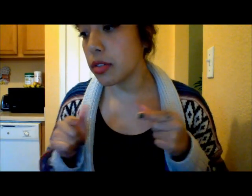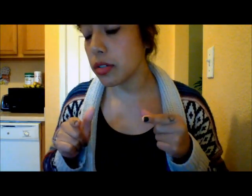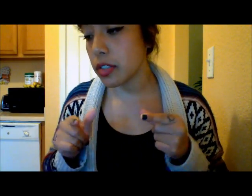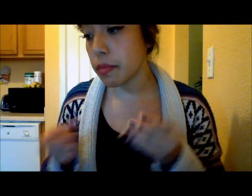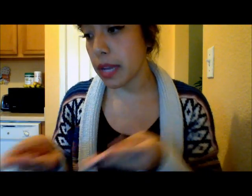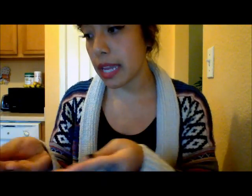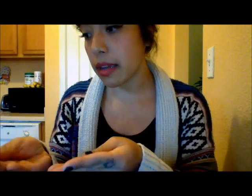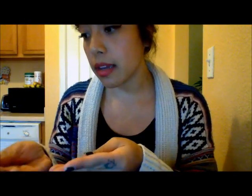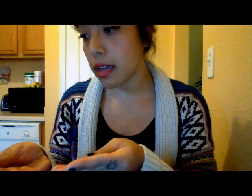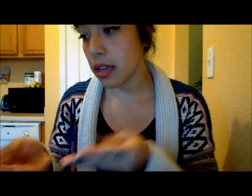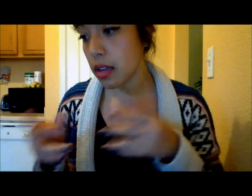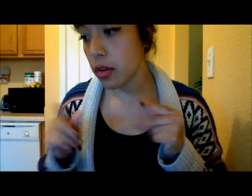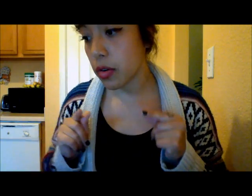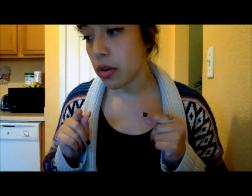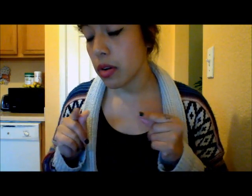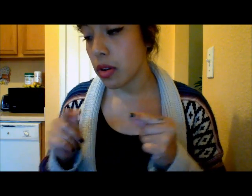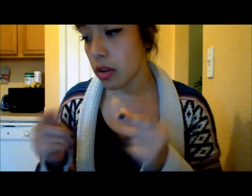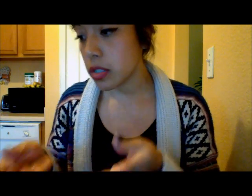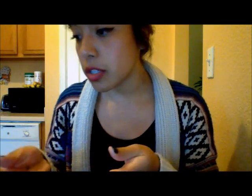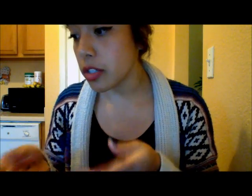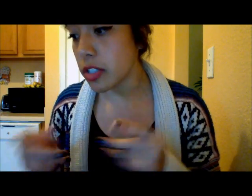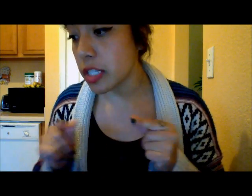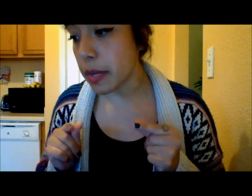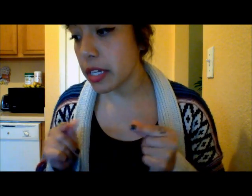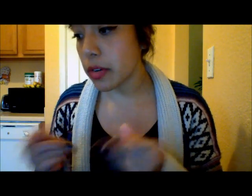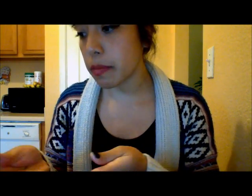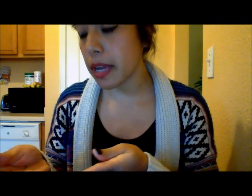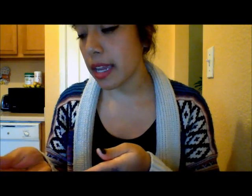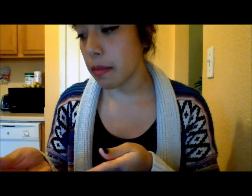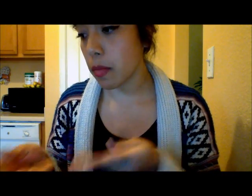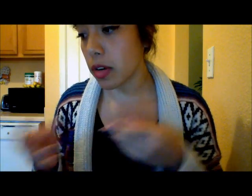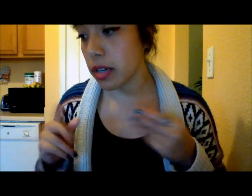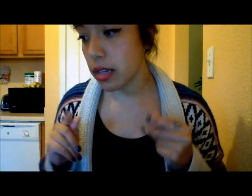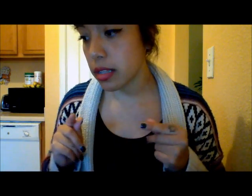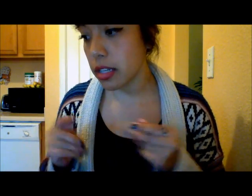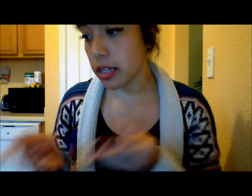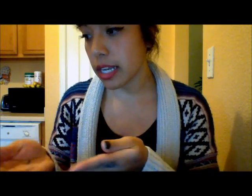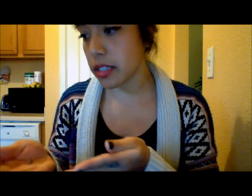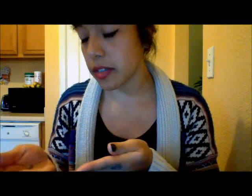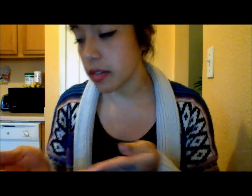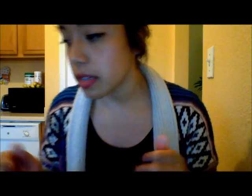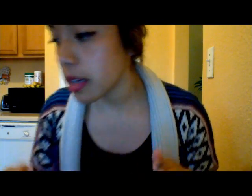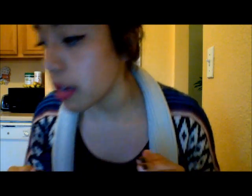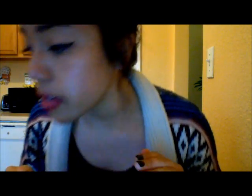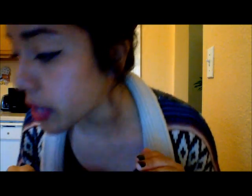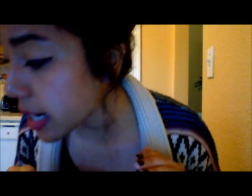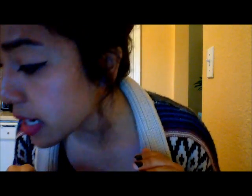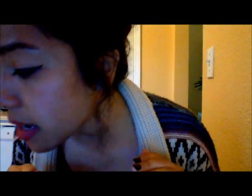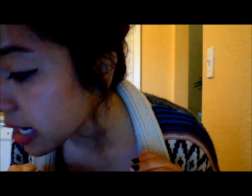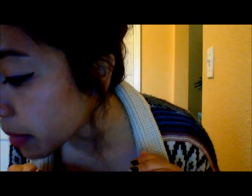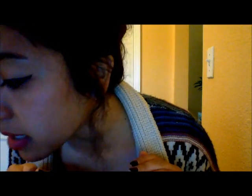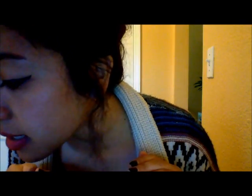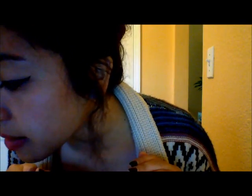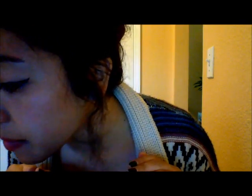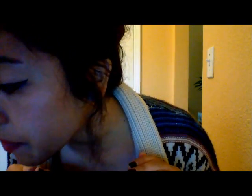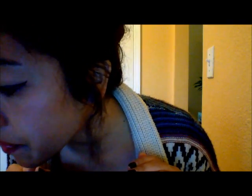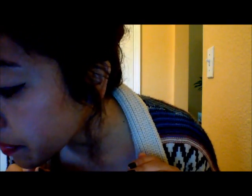to pay, to spend or pay more than you'd like to or expected.